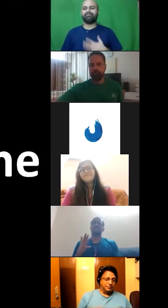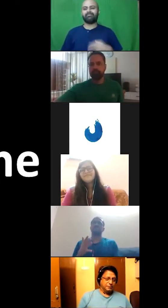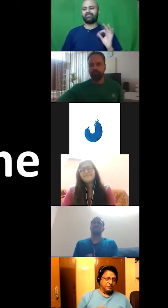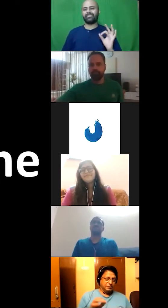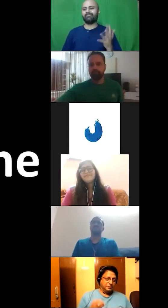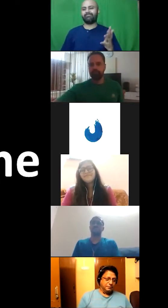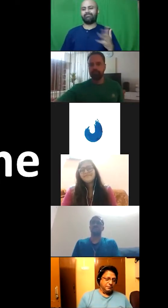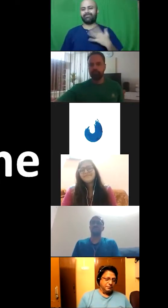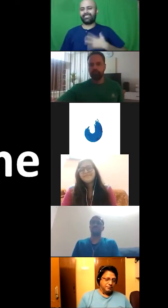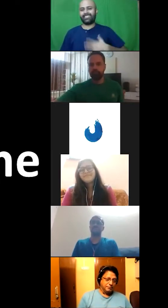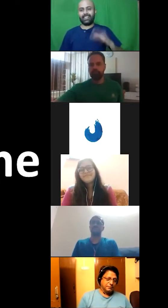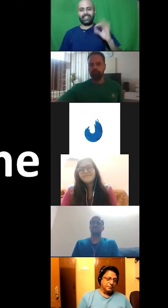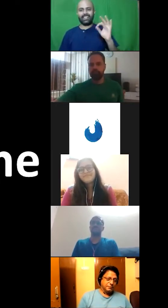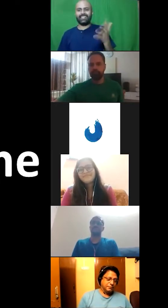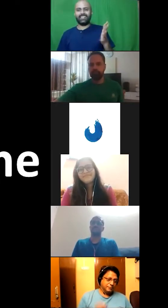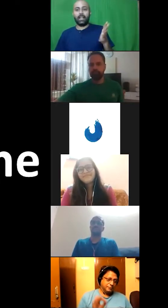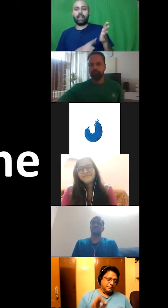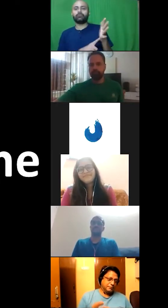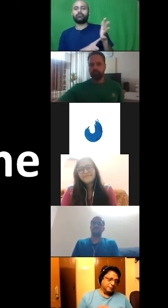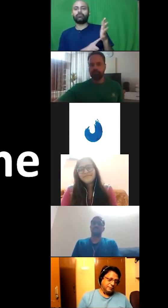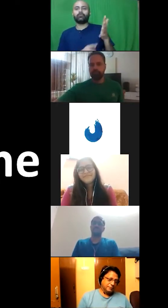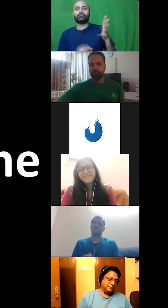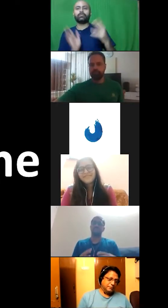No, no, not fine.